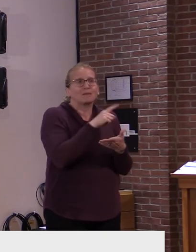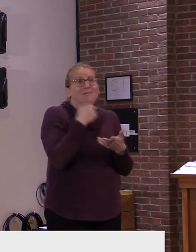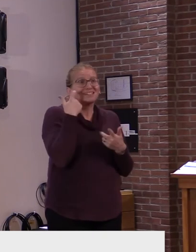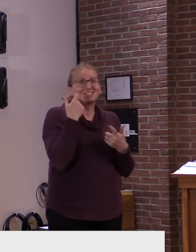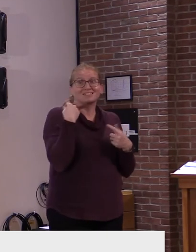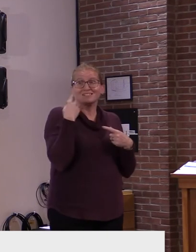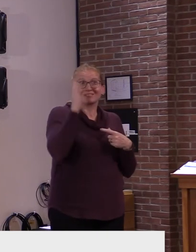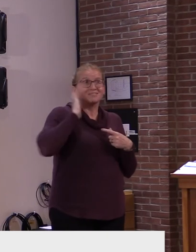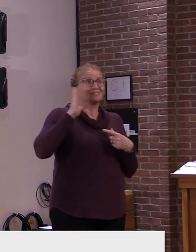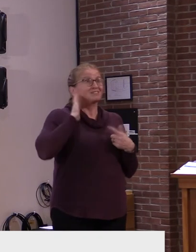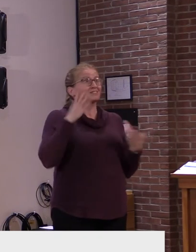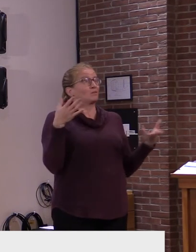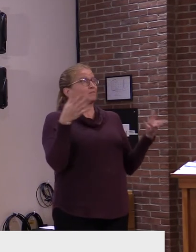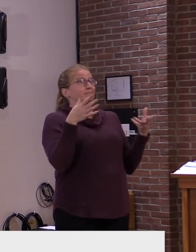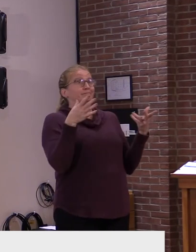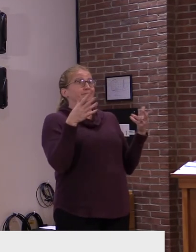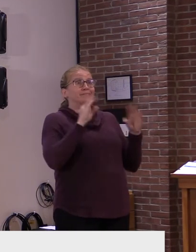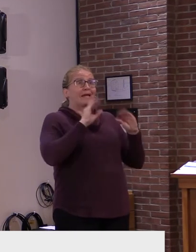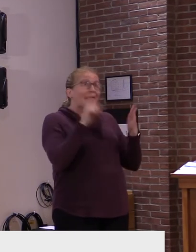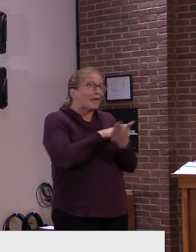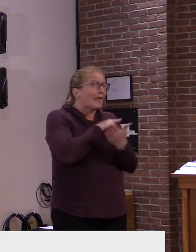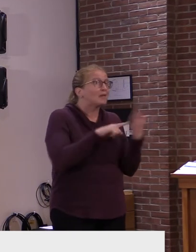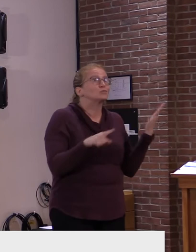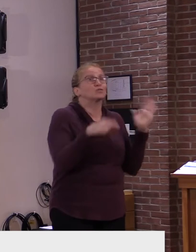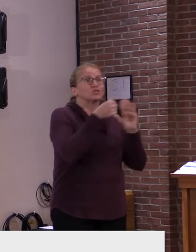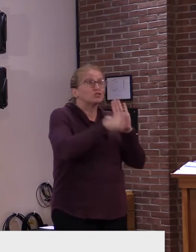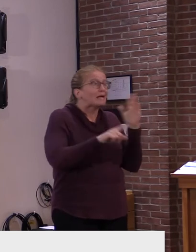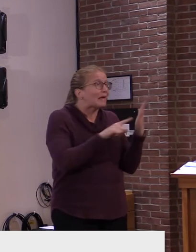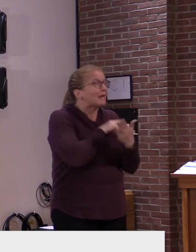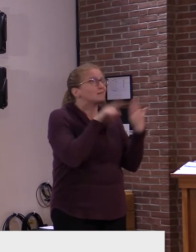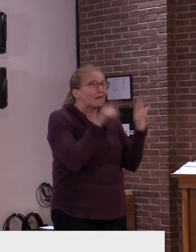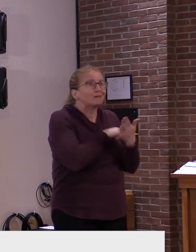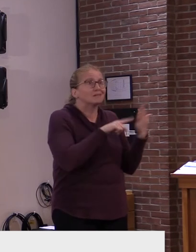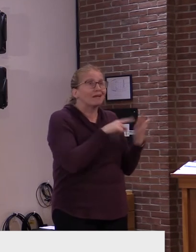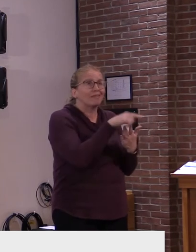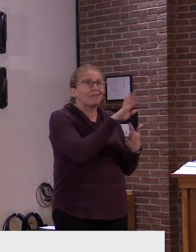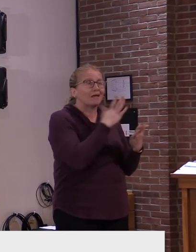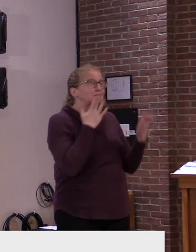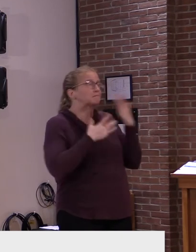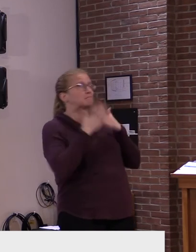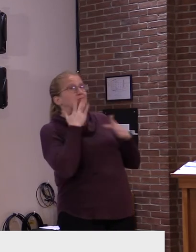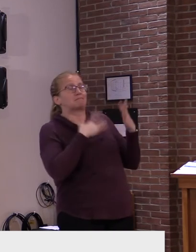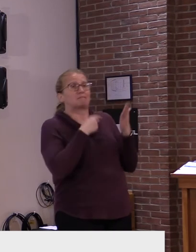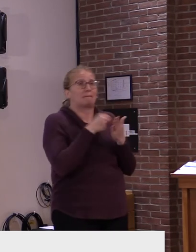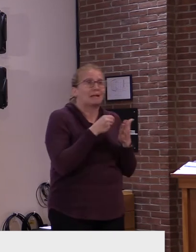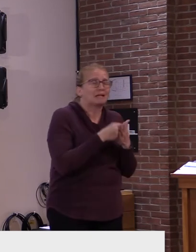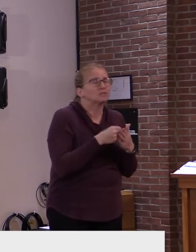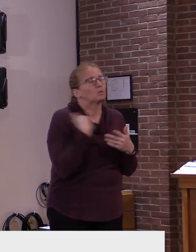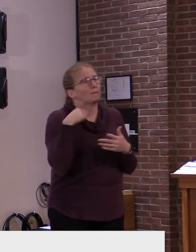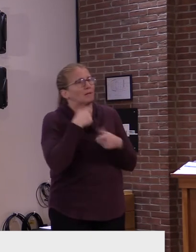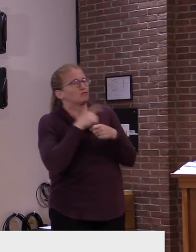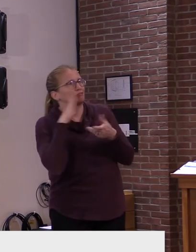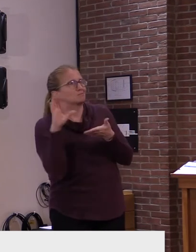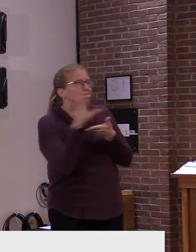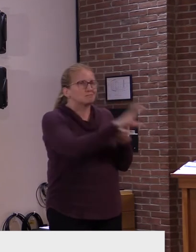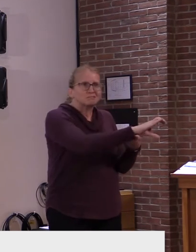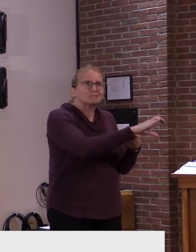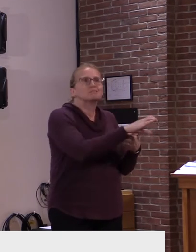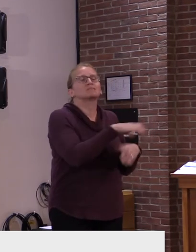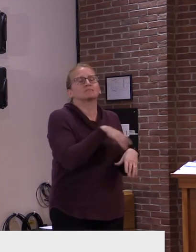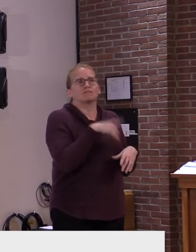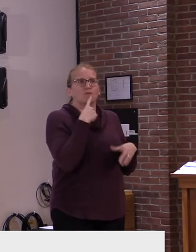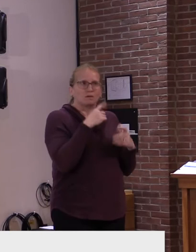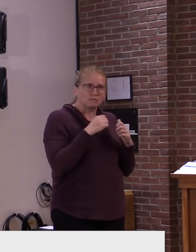revenue uh and or added expense as a result of the shutdown and or added expense